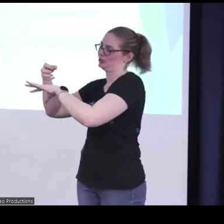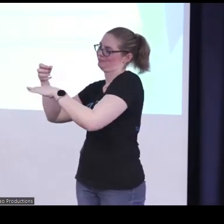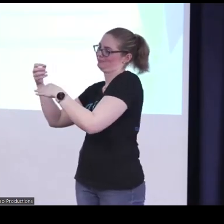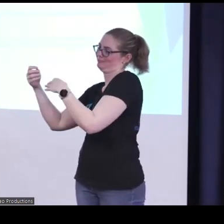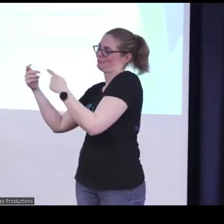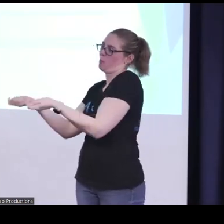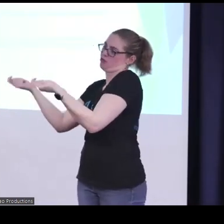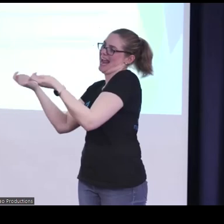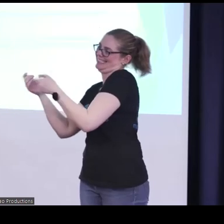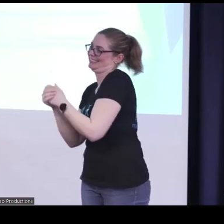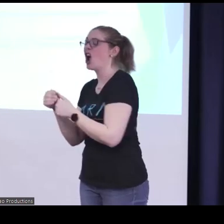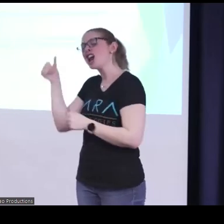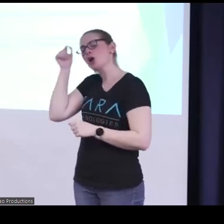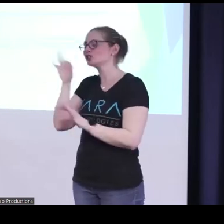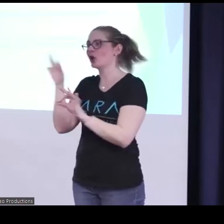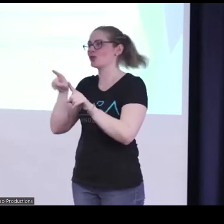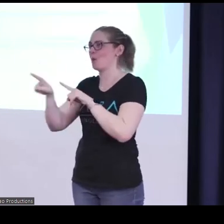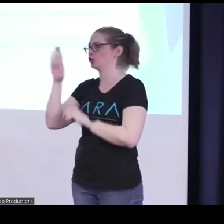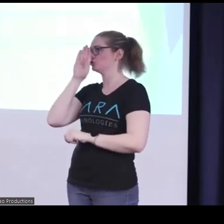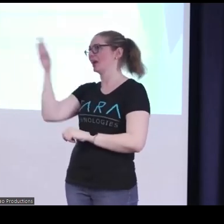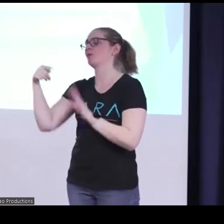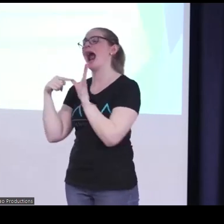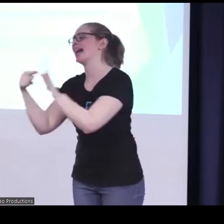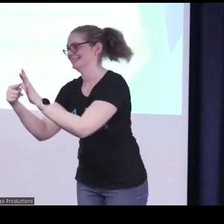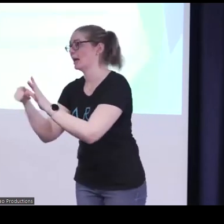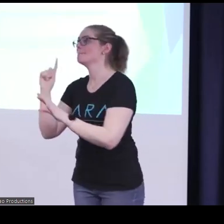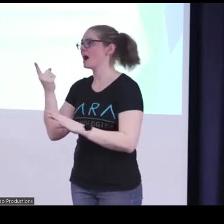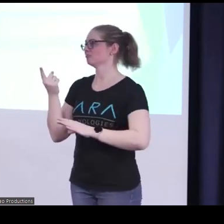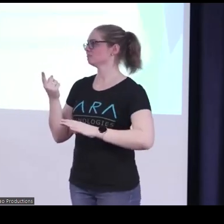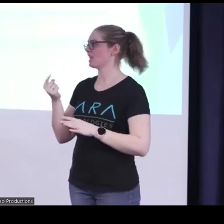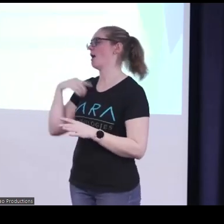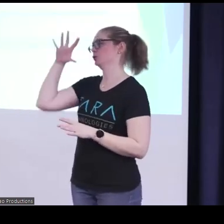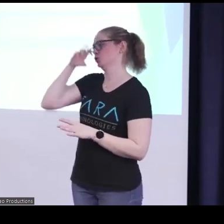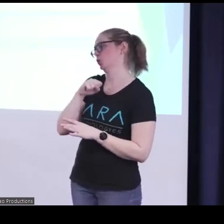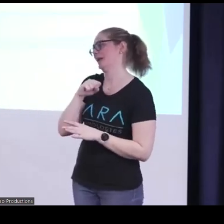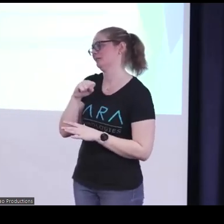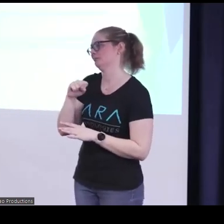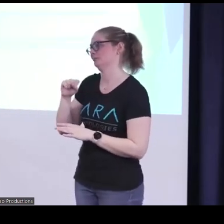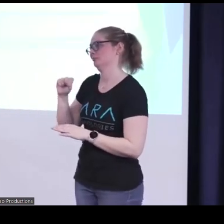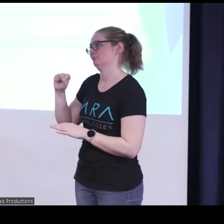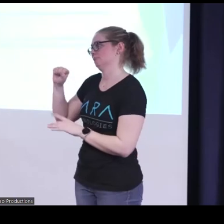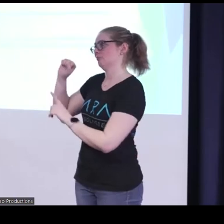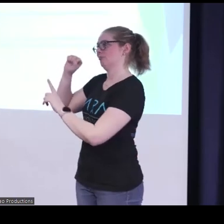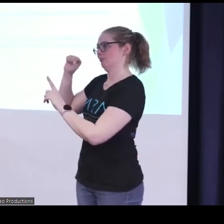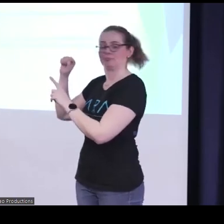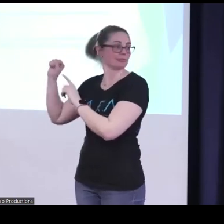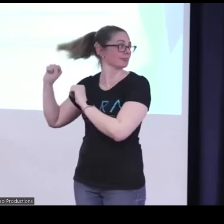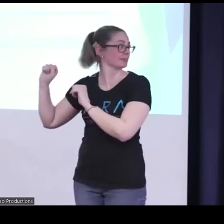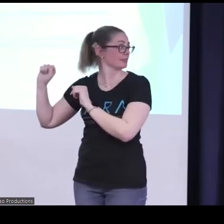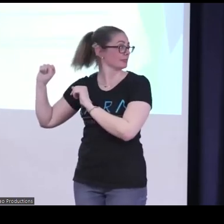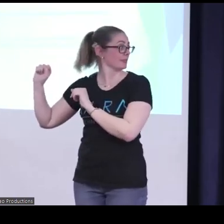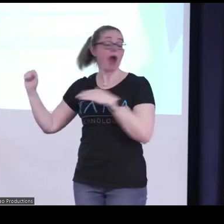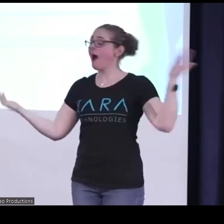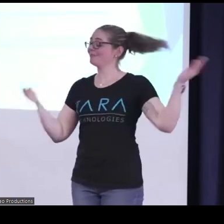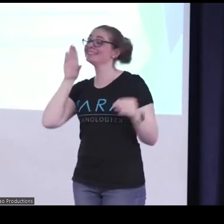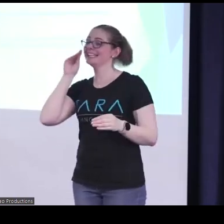would still require the operations of that organization. So it's not the most straightforward answer for you, I'm afraid. But my assumption